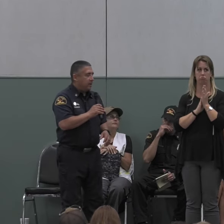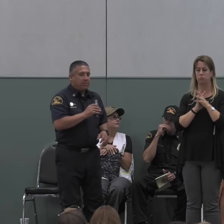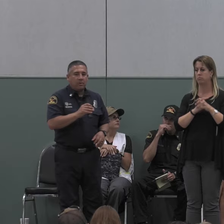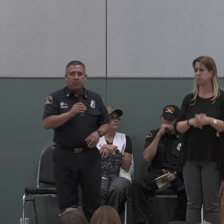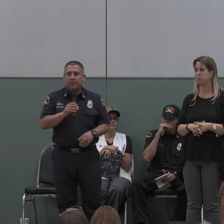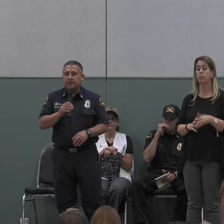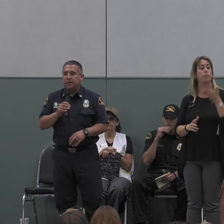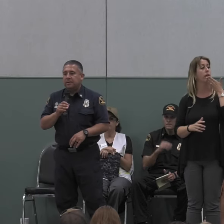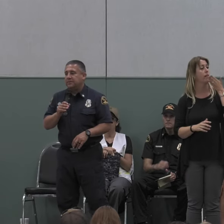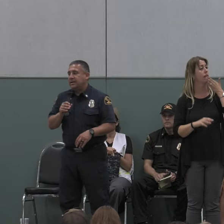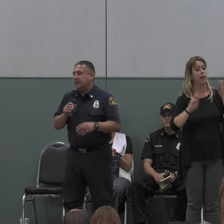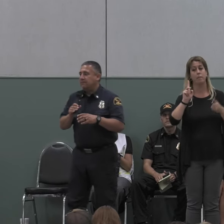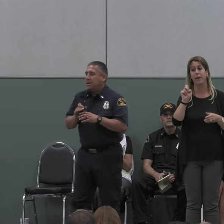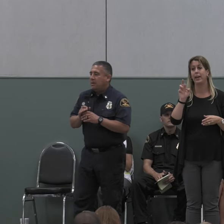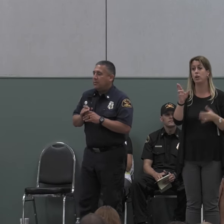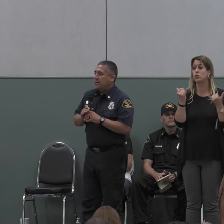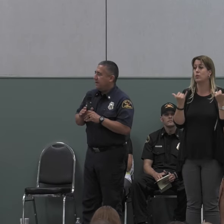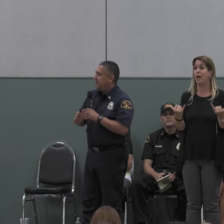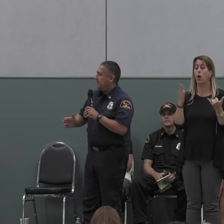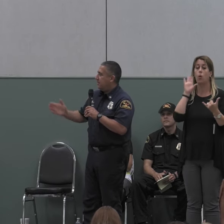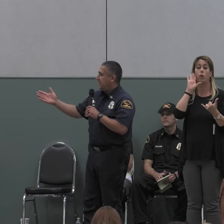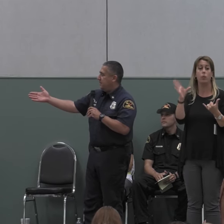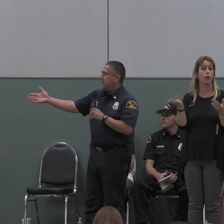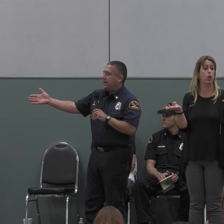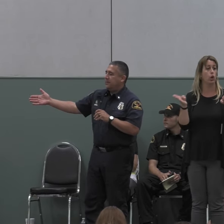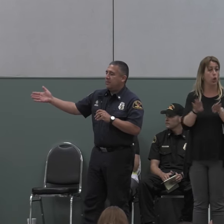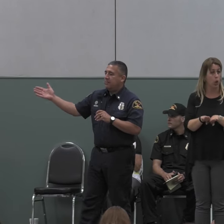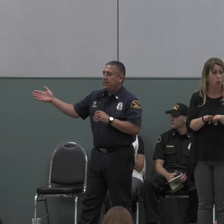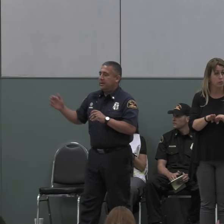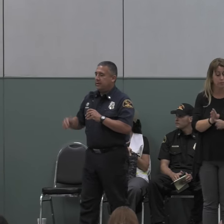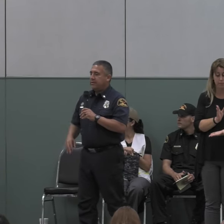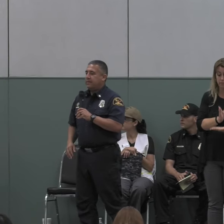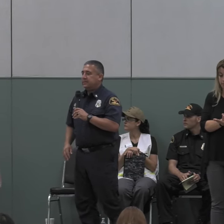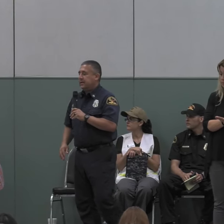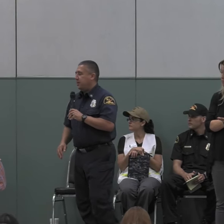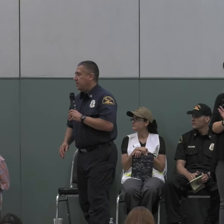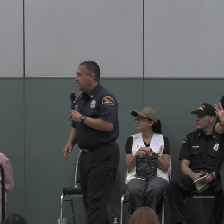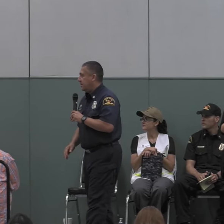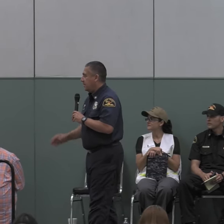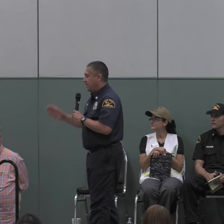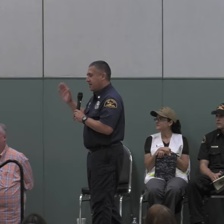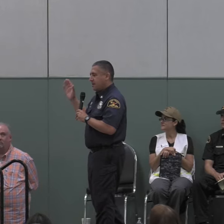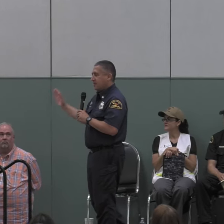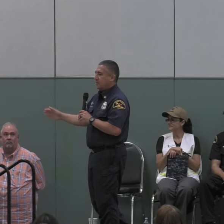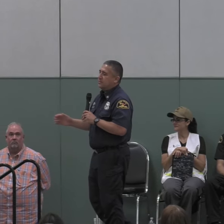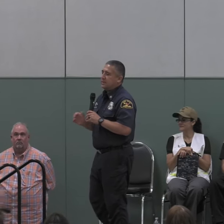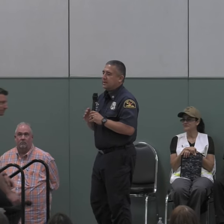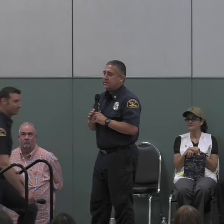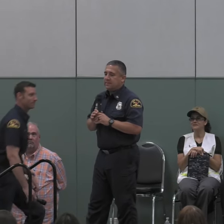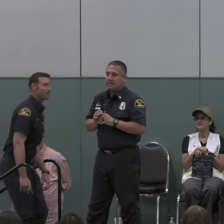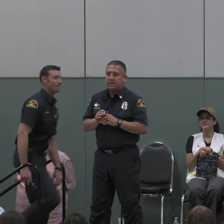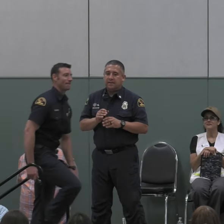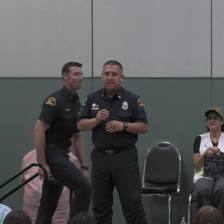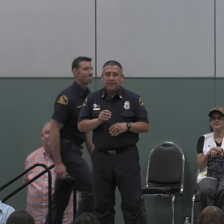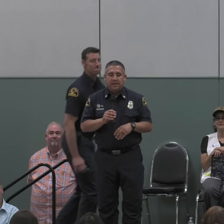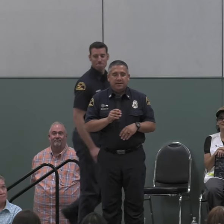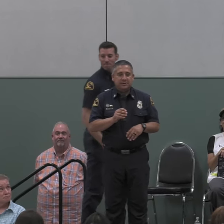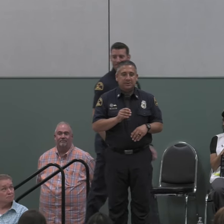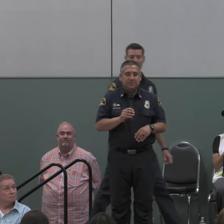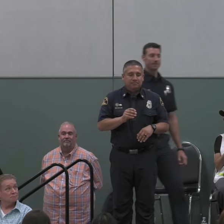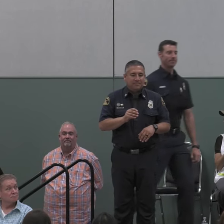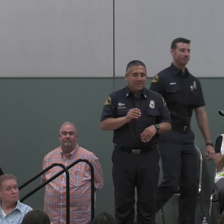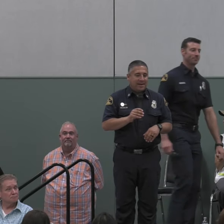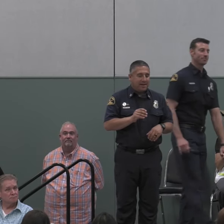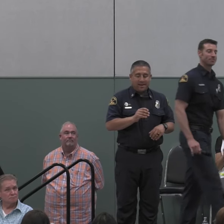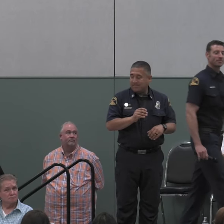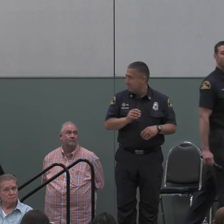Thank you, Mayor. So we're going to close out. We have our lead PIO that's been here since day one. He's going to close out this